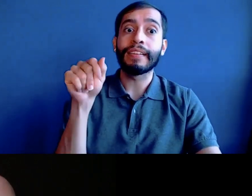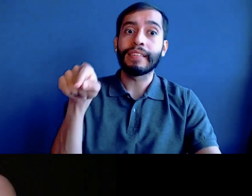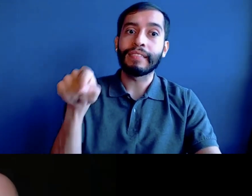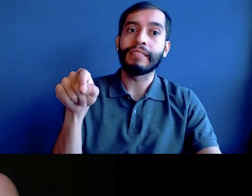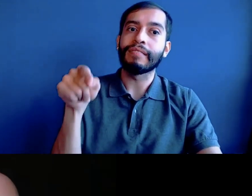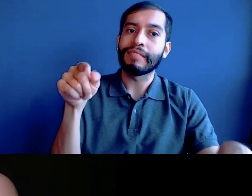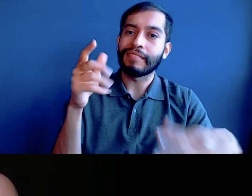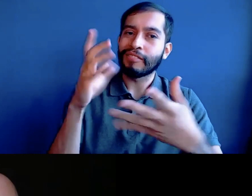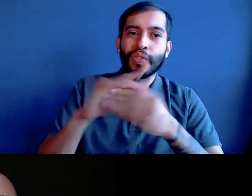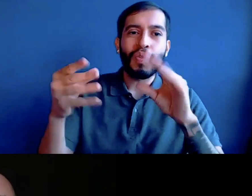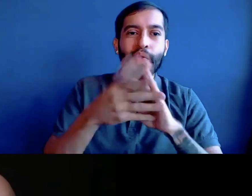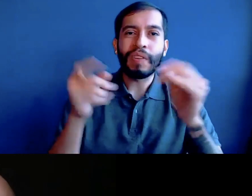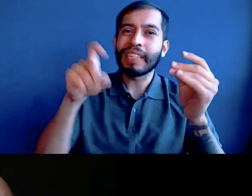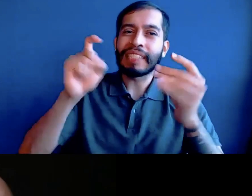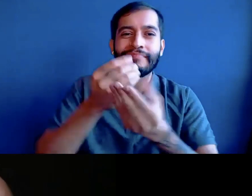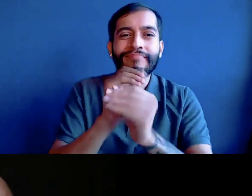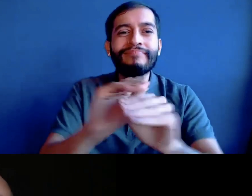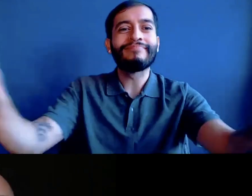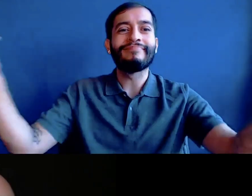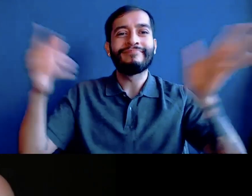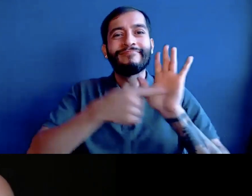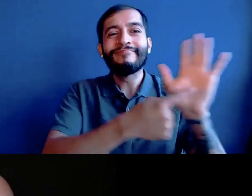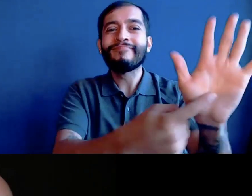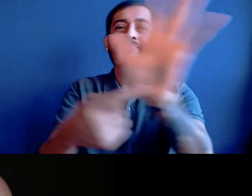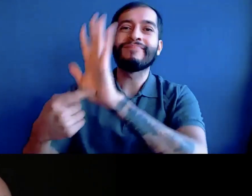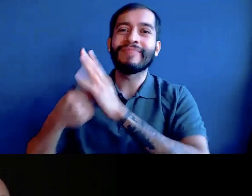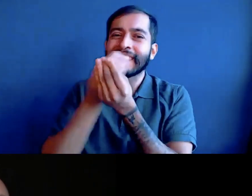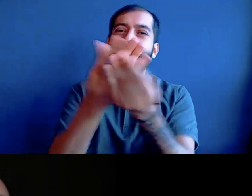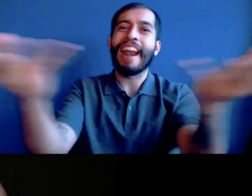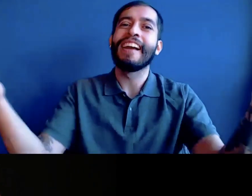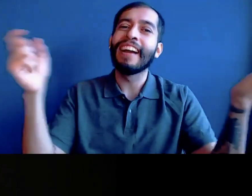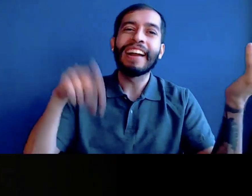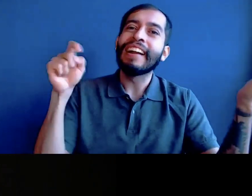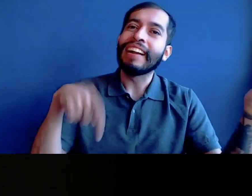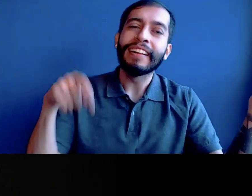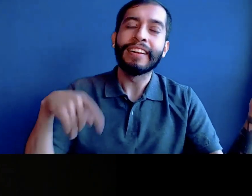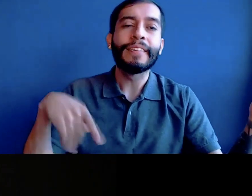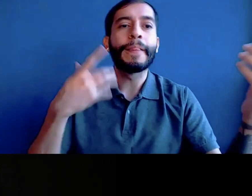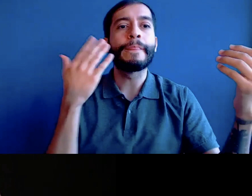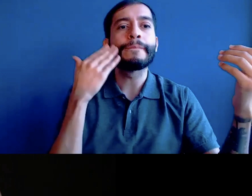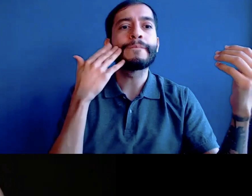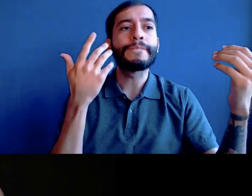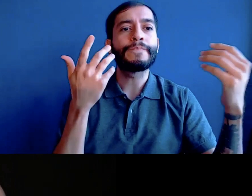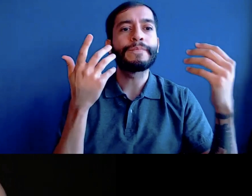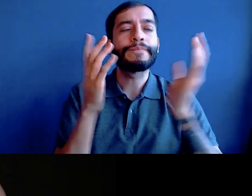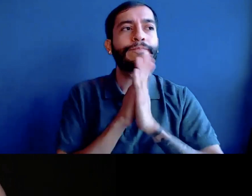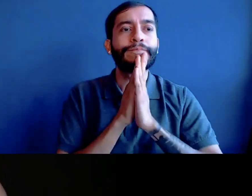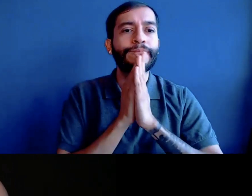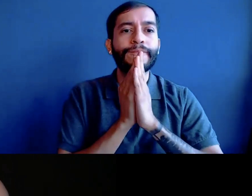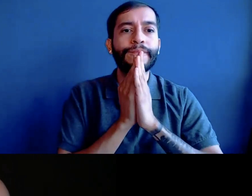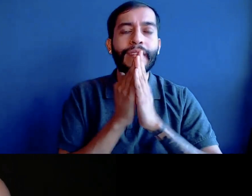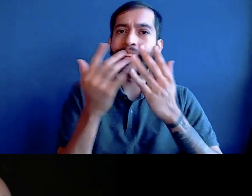them. Because we have such an interesting and perspective on the